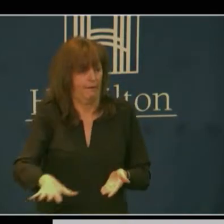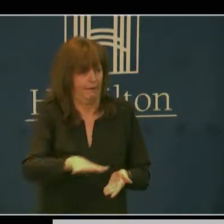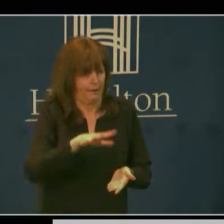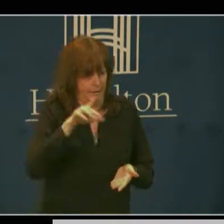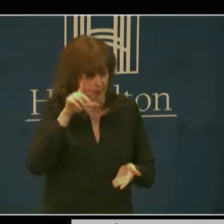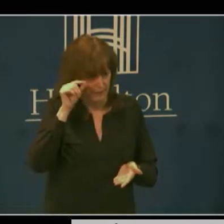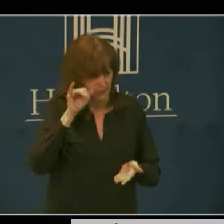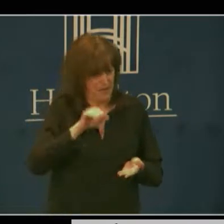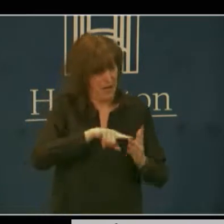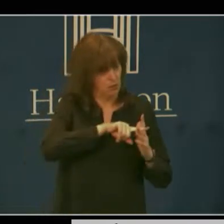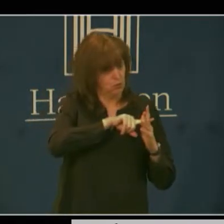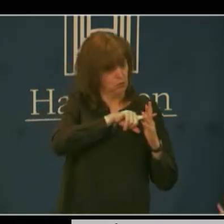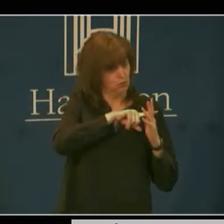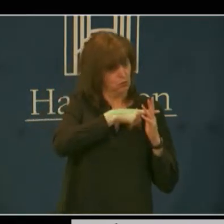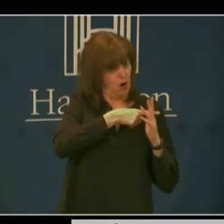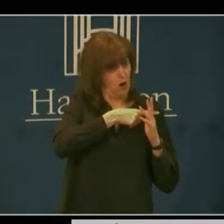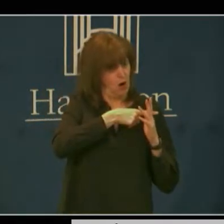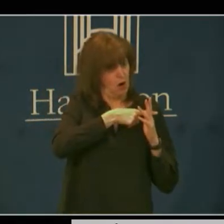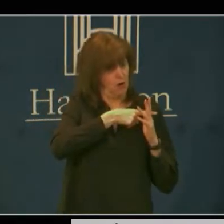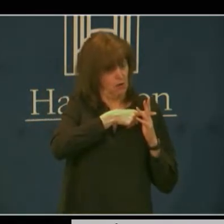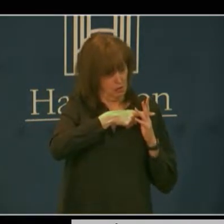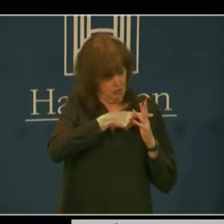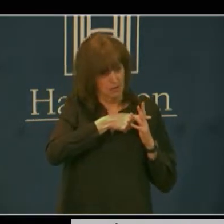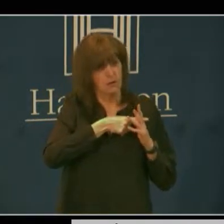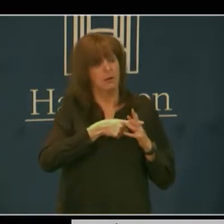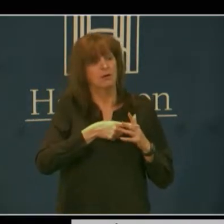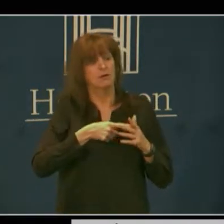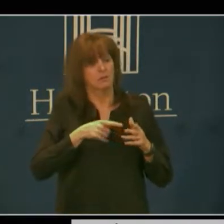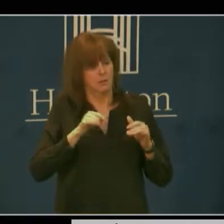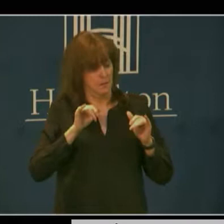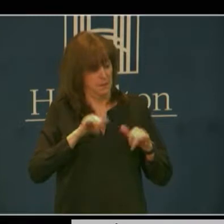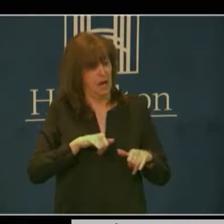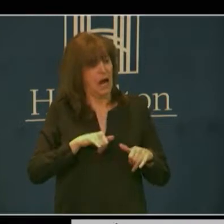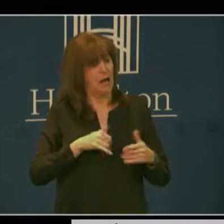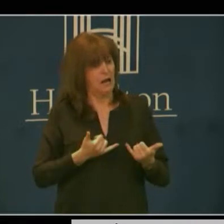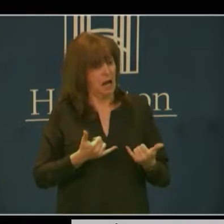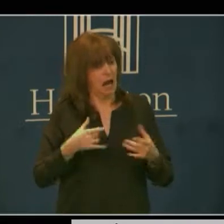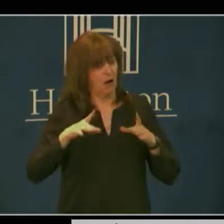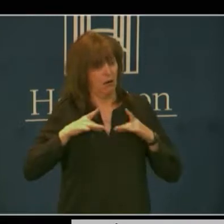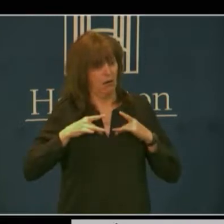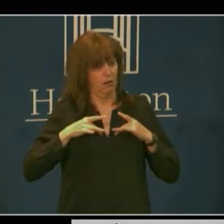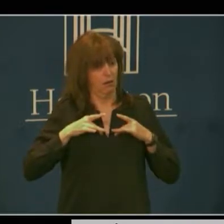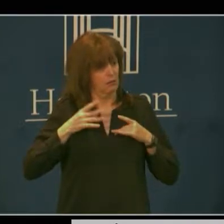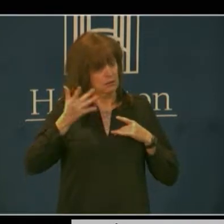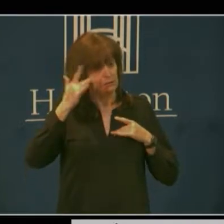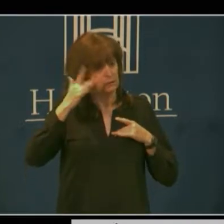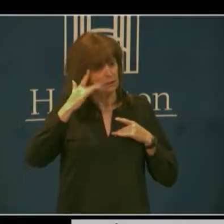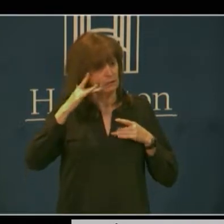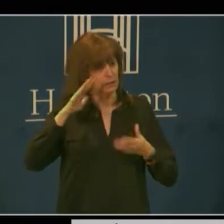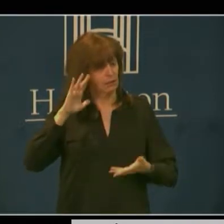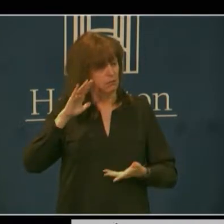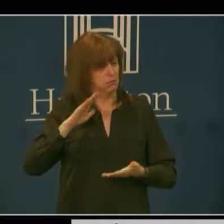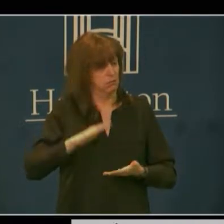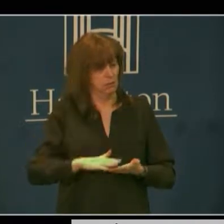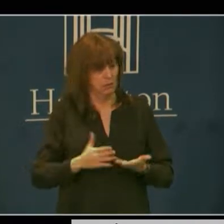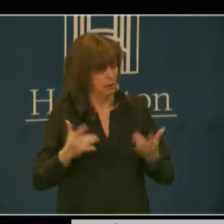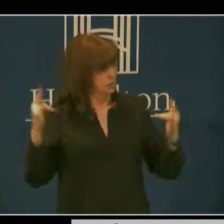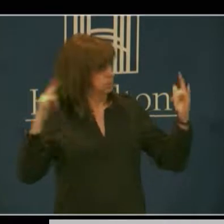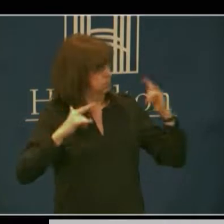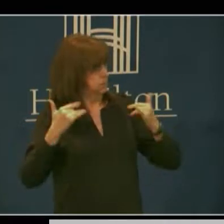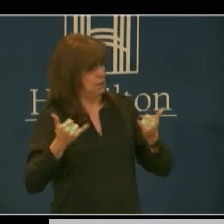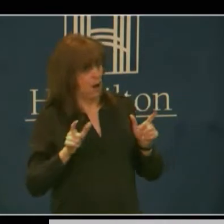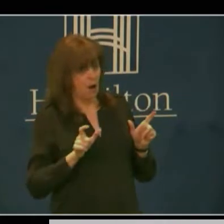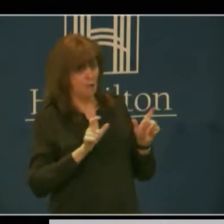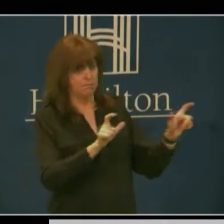drop off in that, but that makes sense because there's a lot less international travel that's been happening. The next